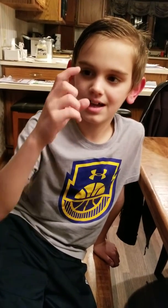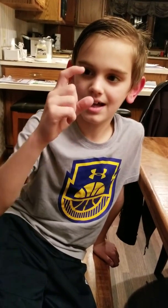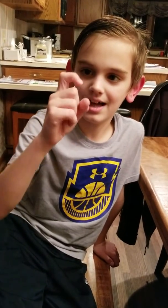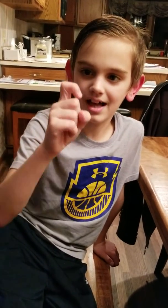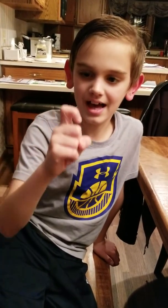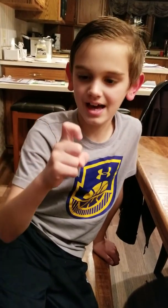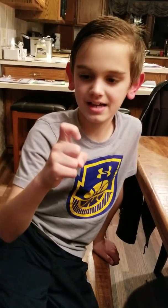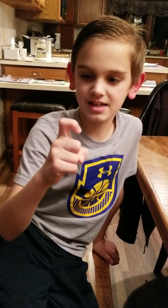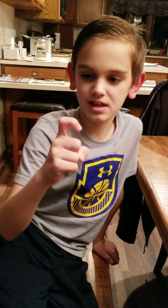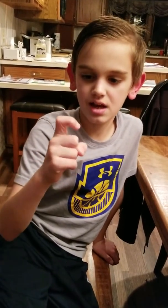X